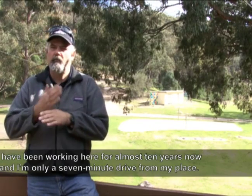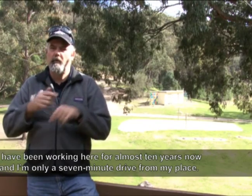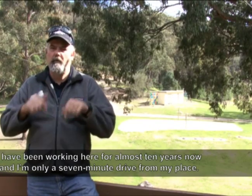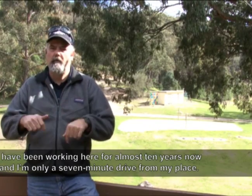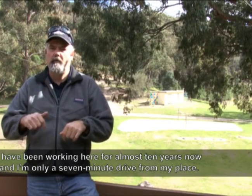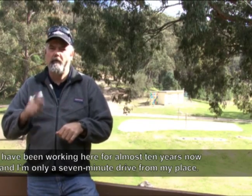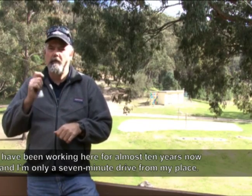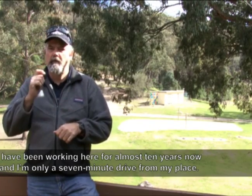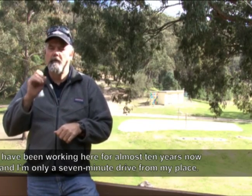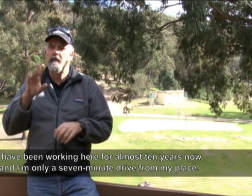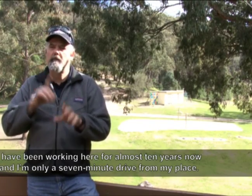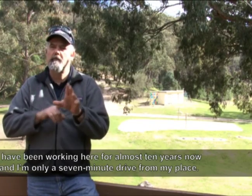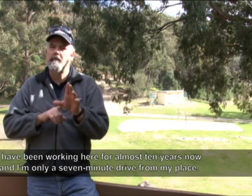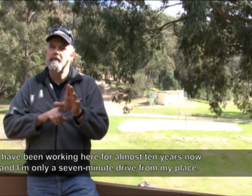I've been working here for almost 10 years now,